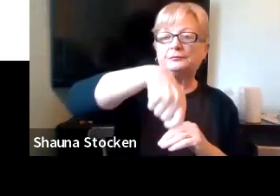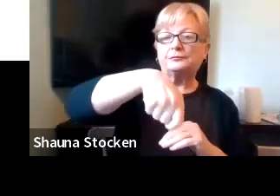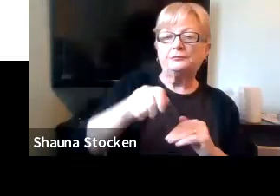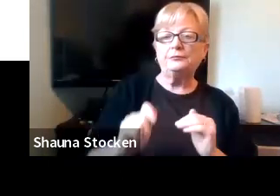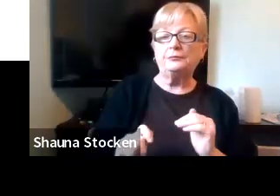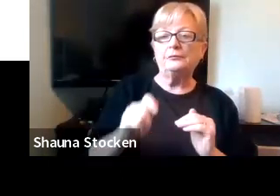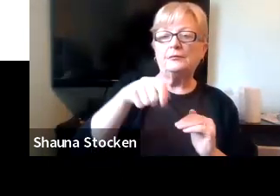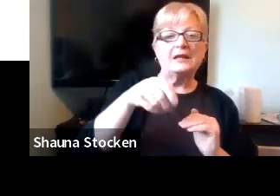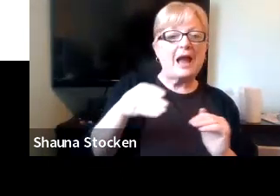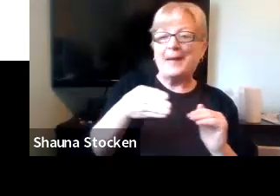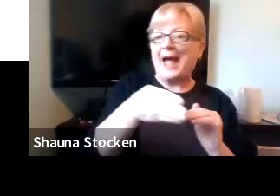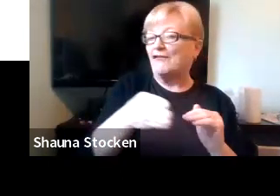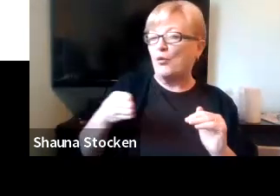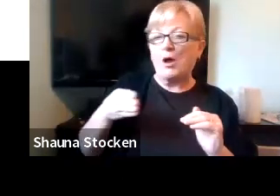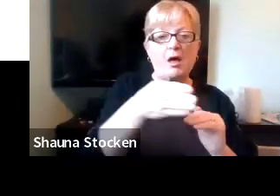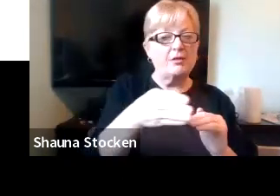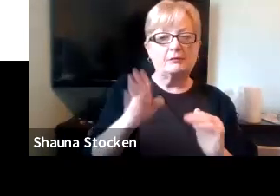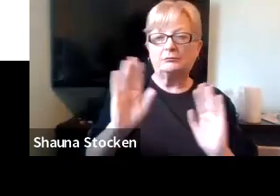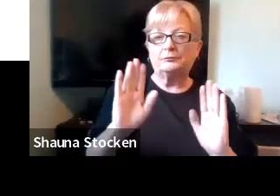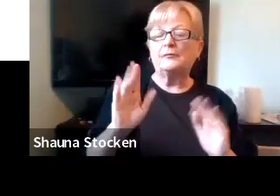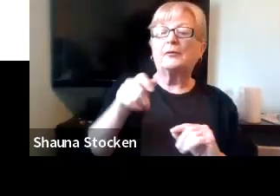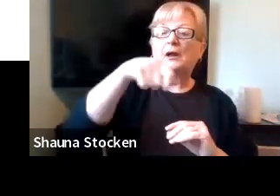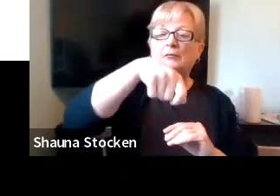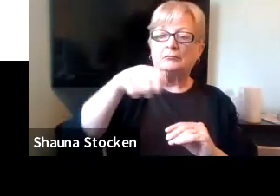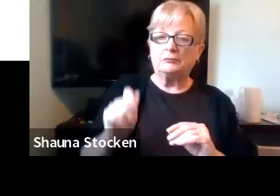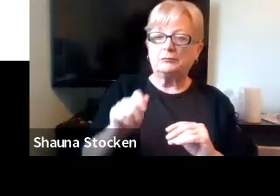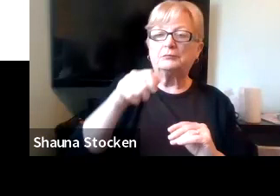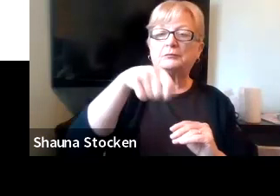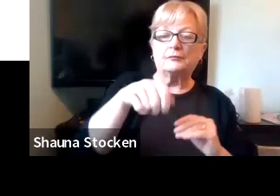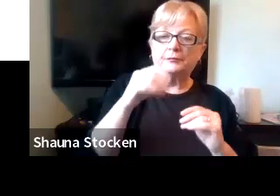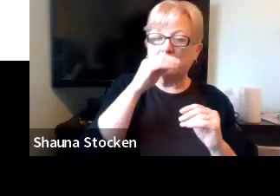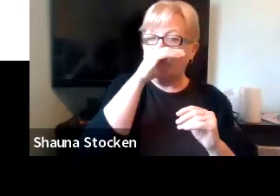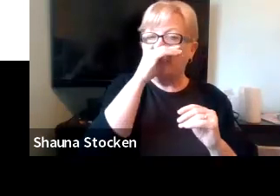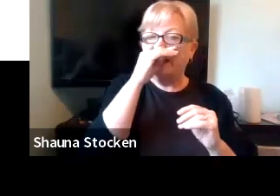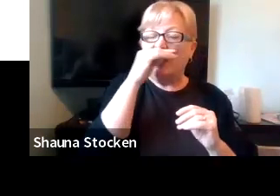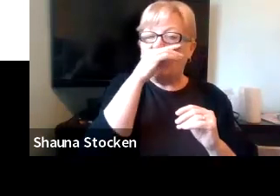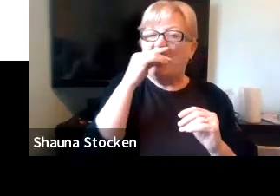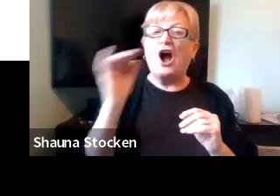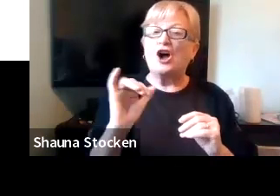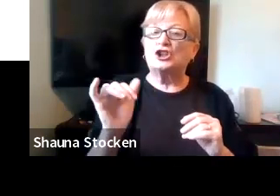apple, okay? And as I mentioned,